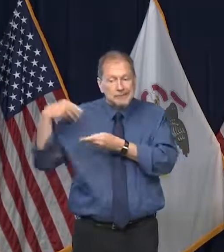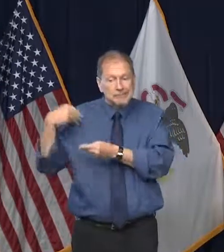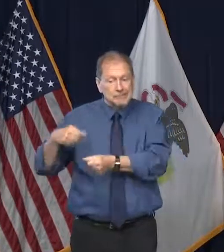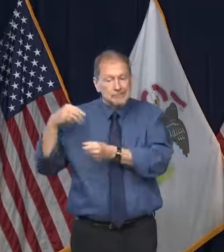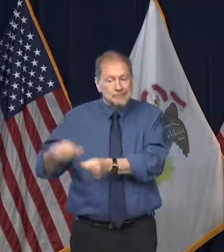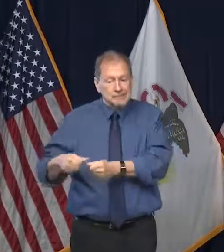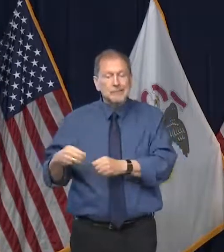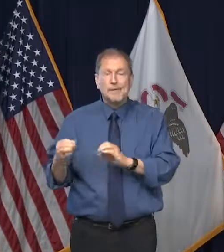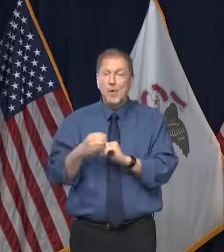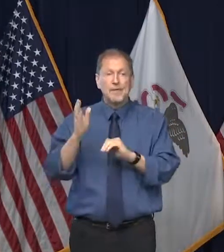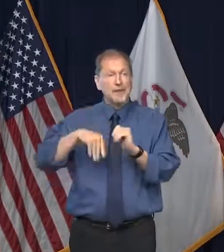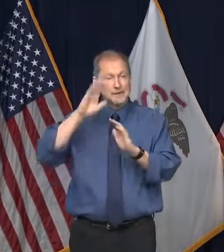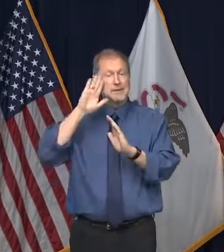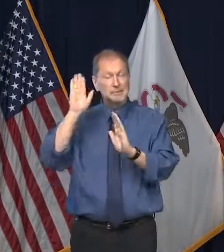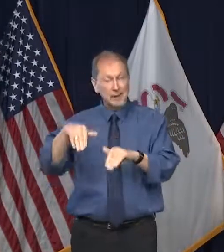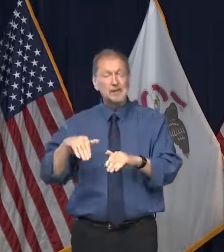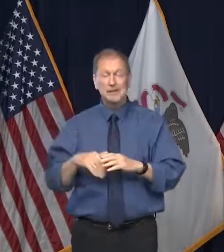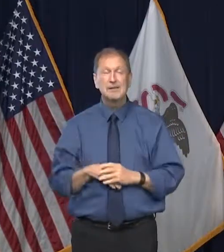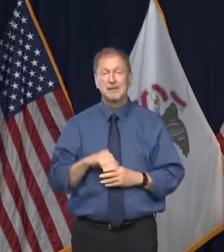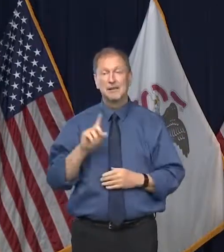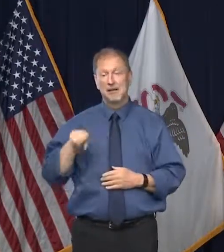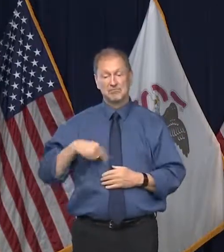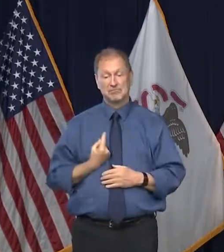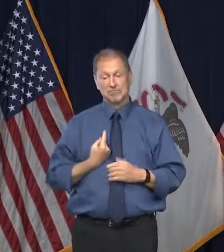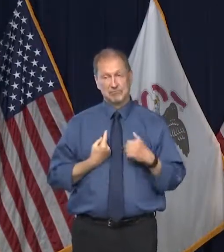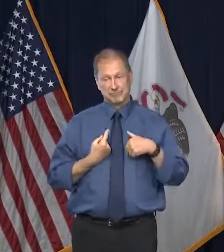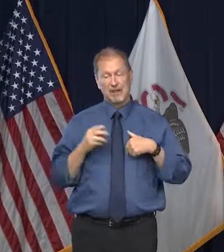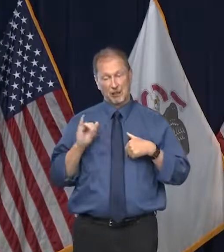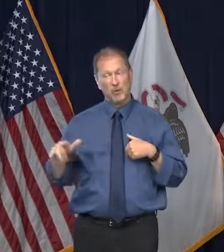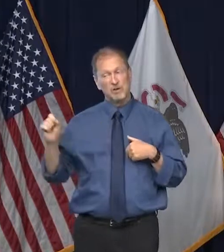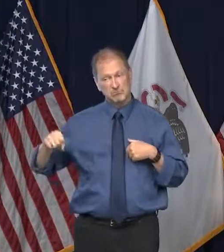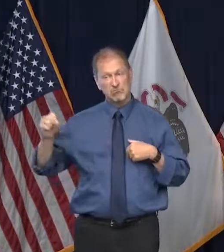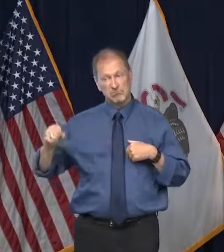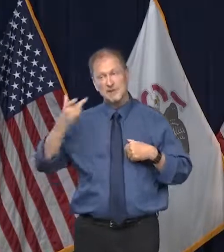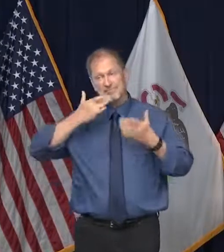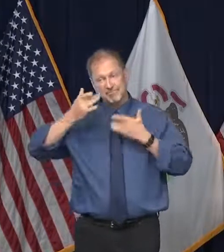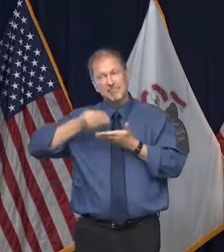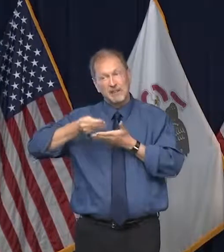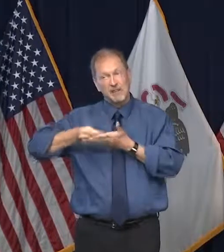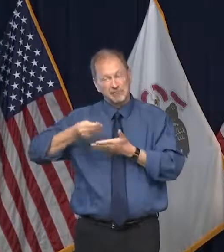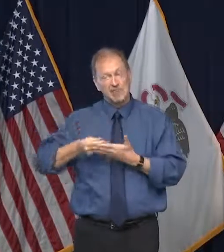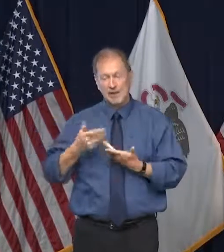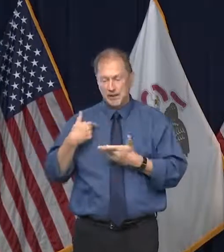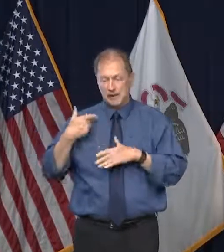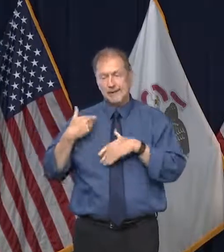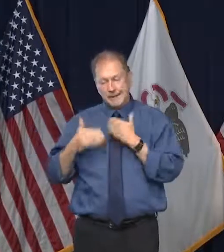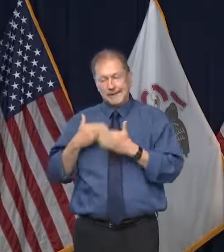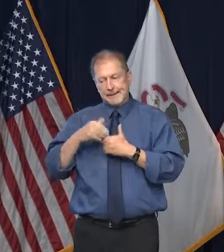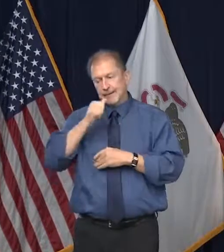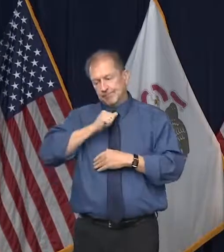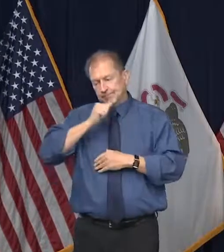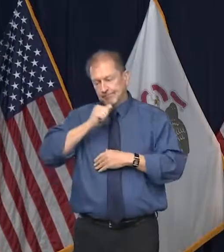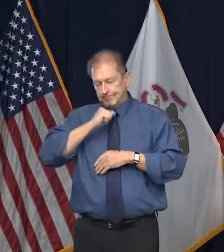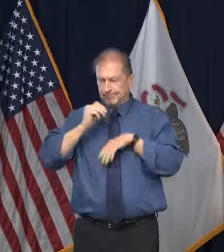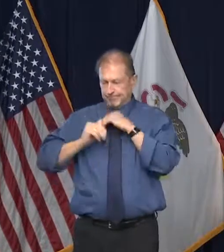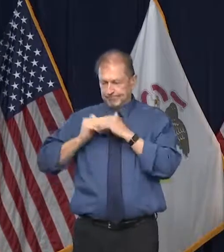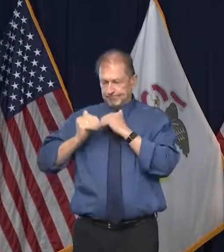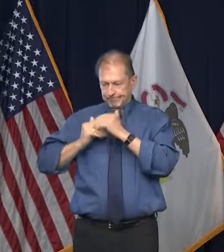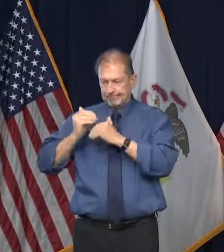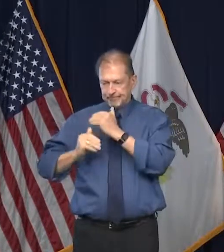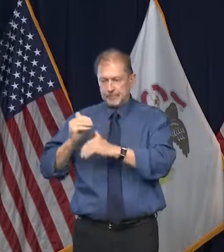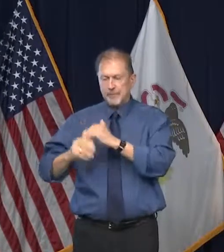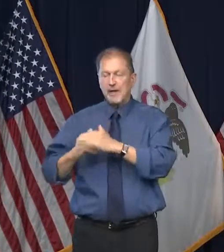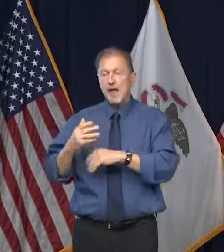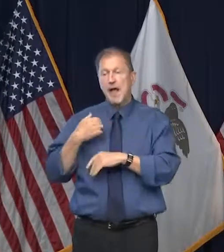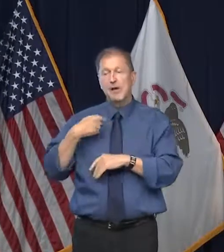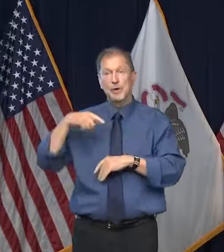much more than they expected. We too have that problem. And so, we'll work our way through it. It's certainly help that we'll need